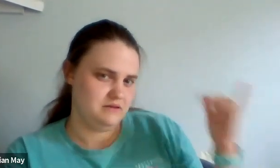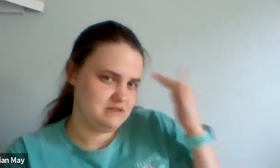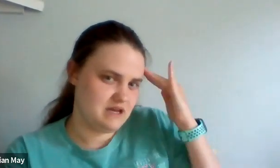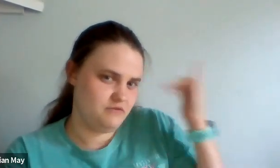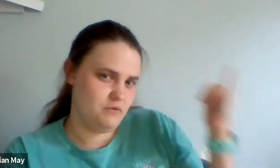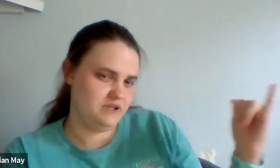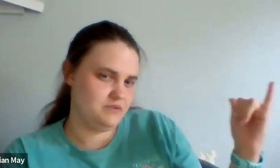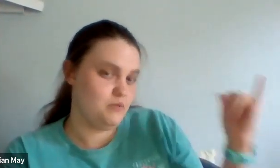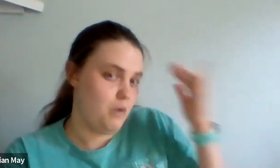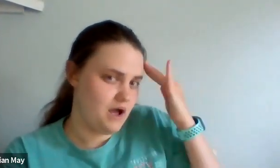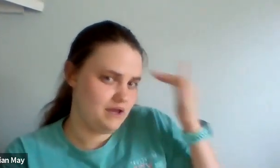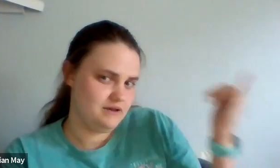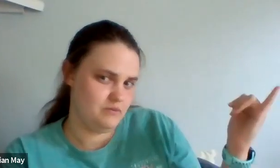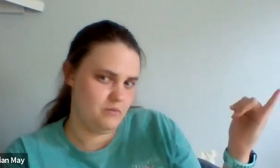It's kind of wonky, but Y.